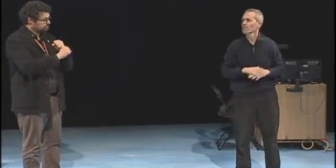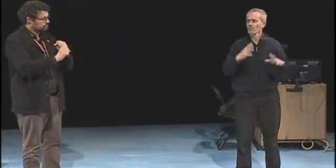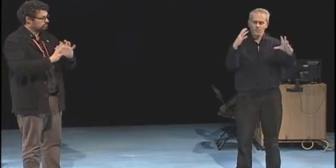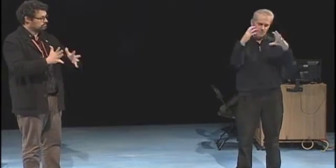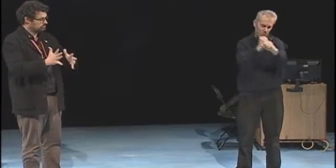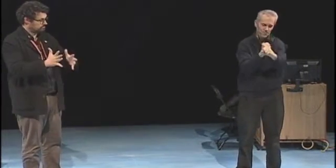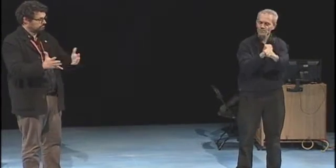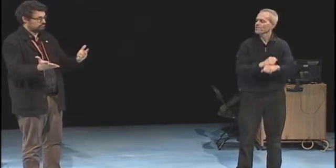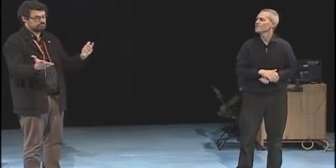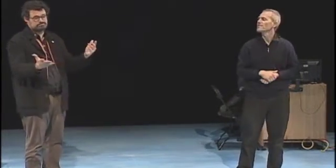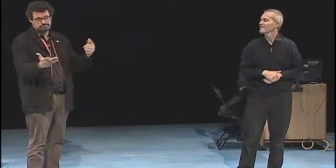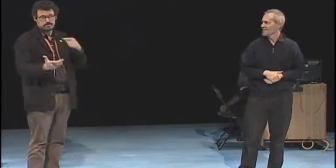the rise of Surdism,